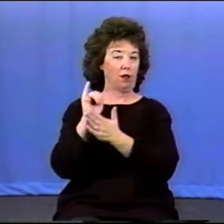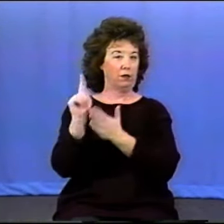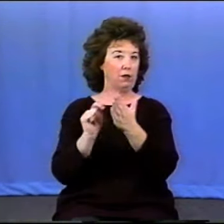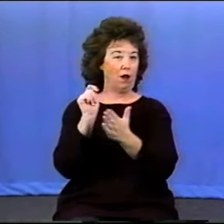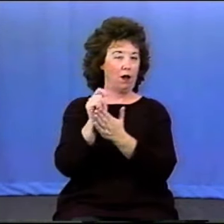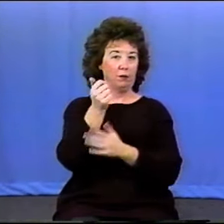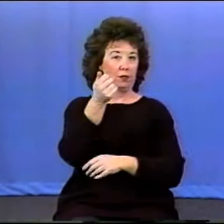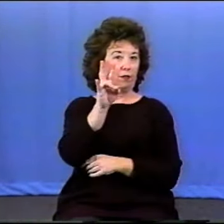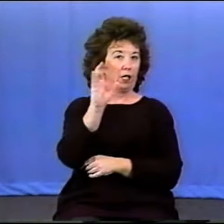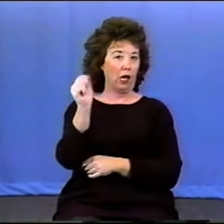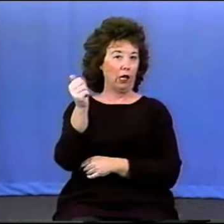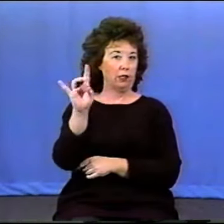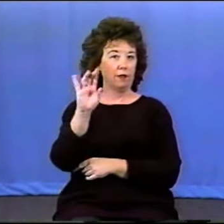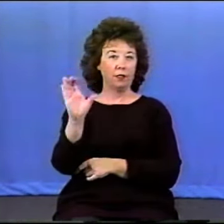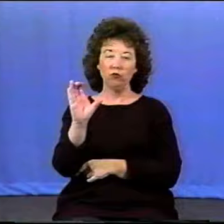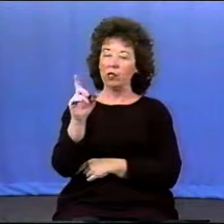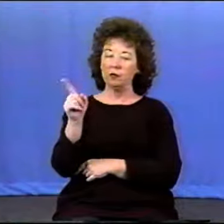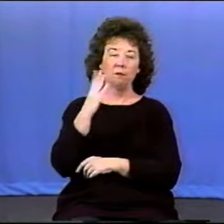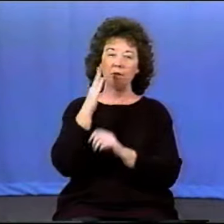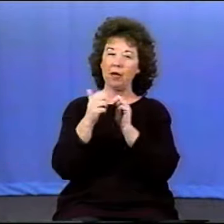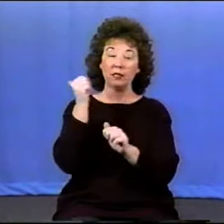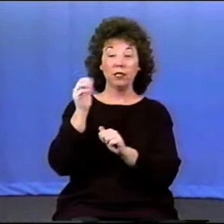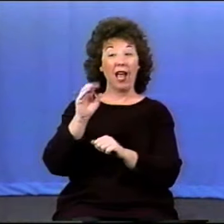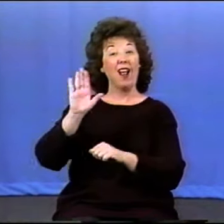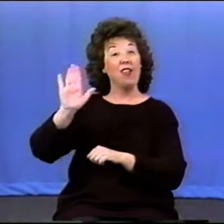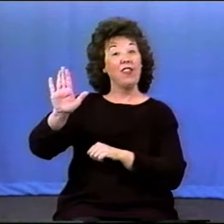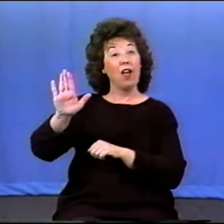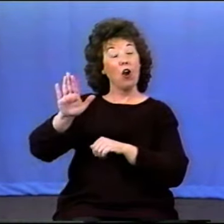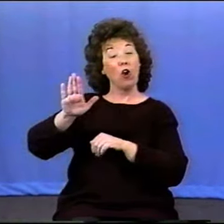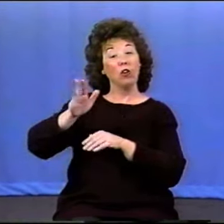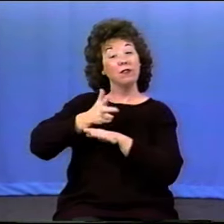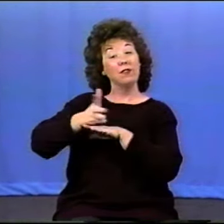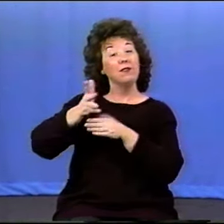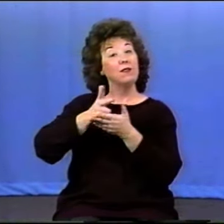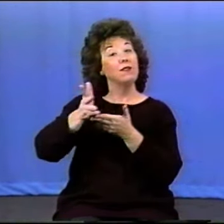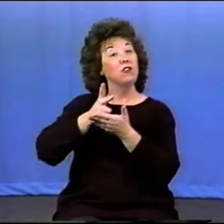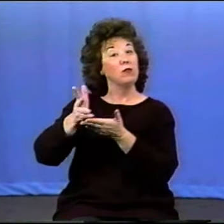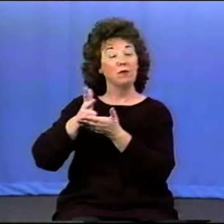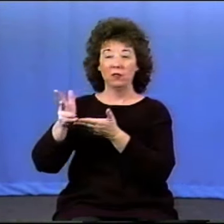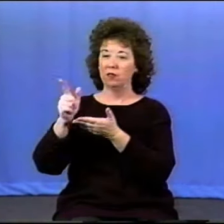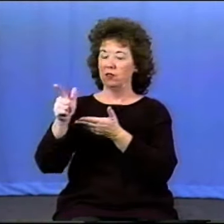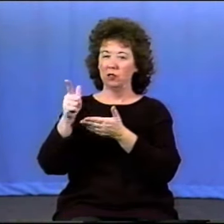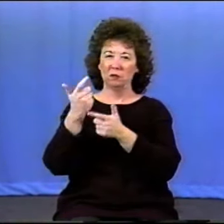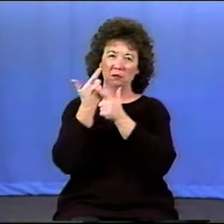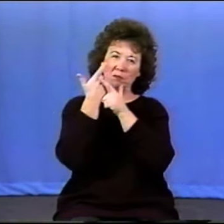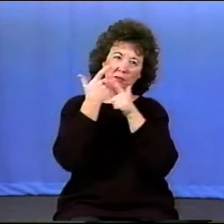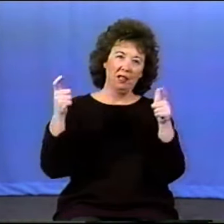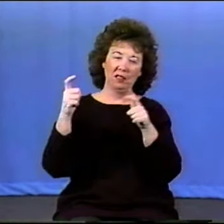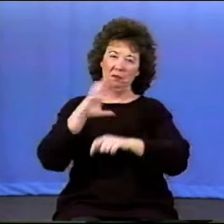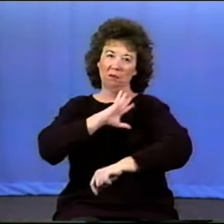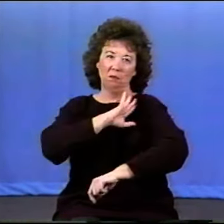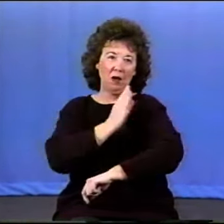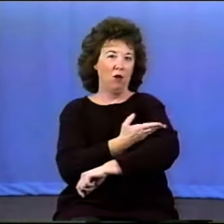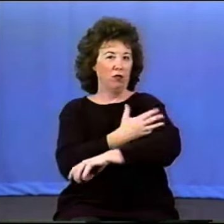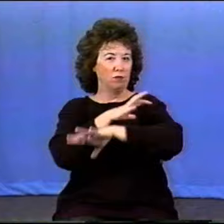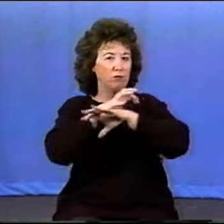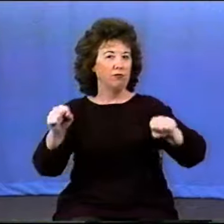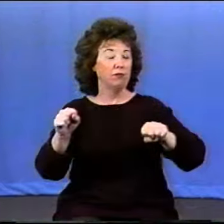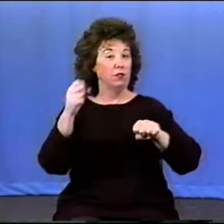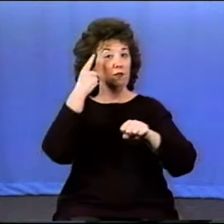probably also because the British fleet was the largest and most dominant factor in sailing in the world